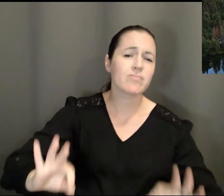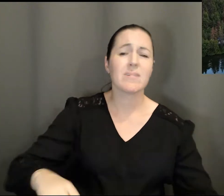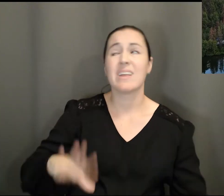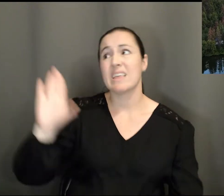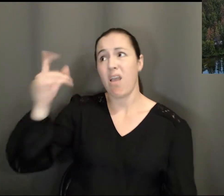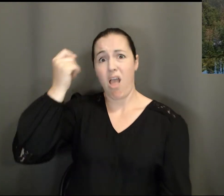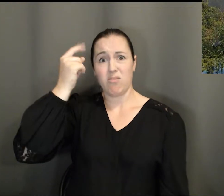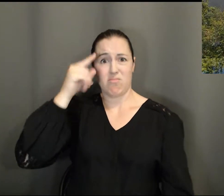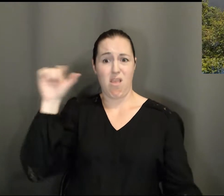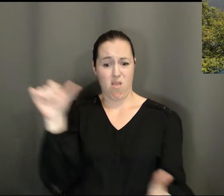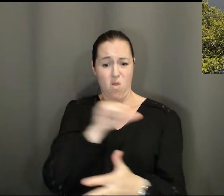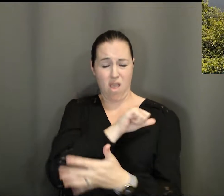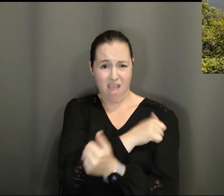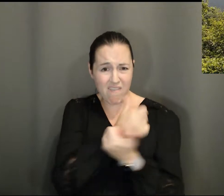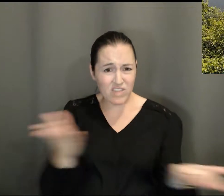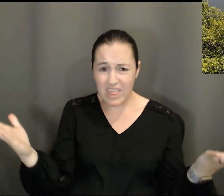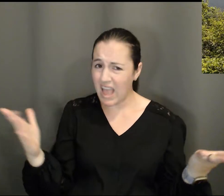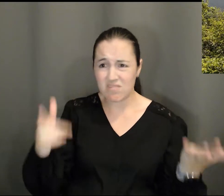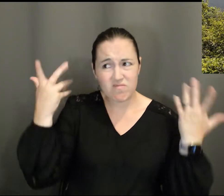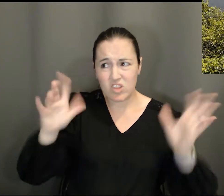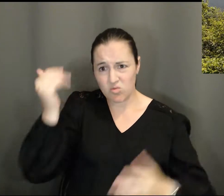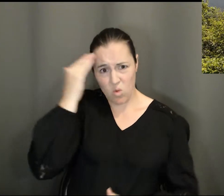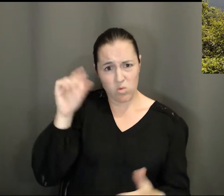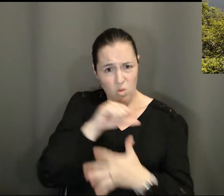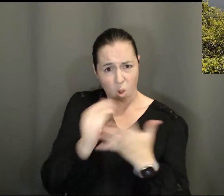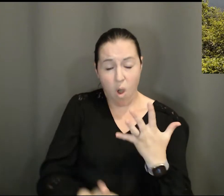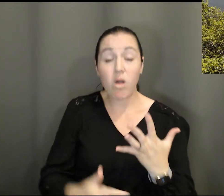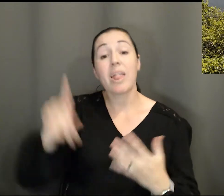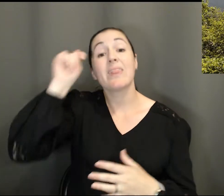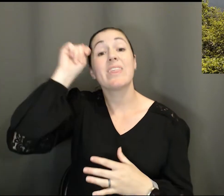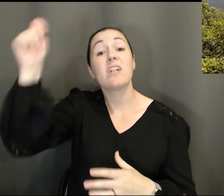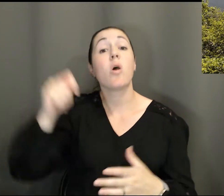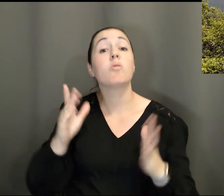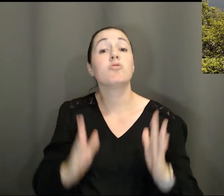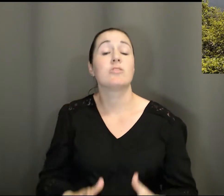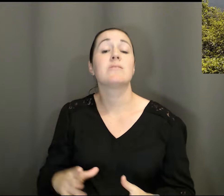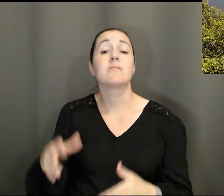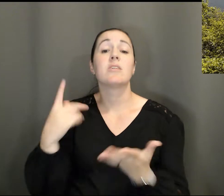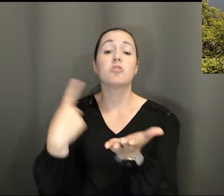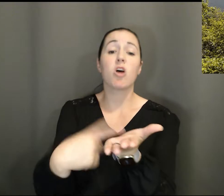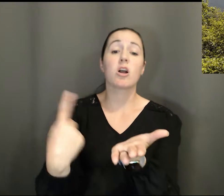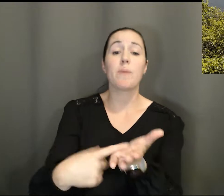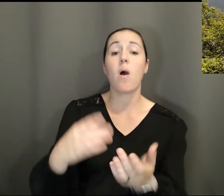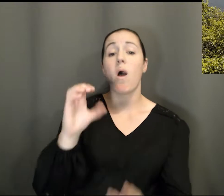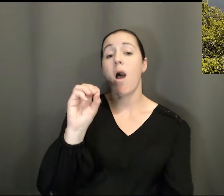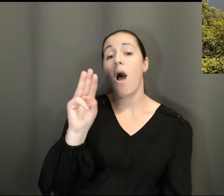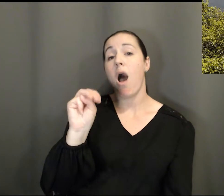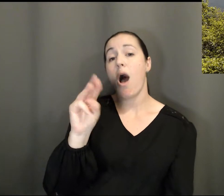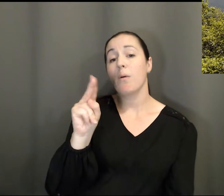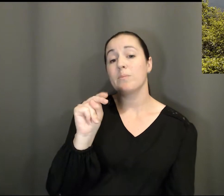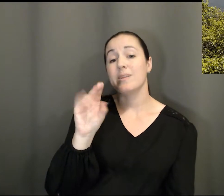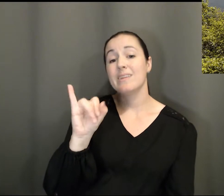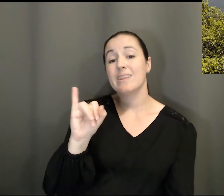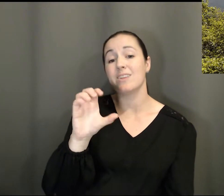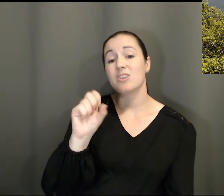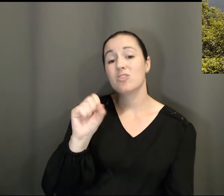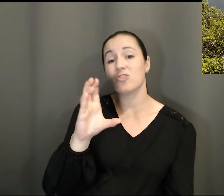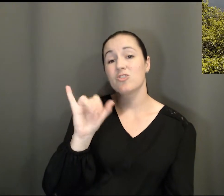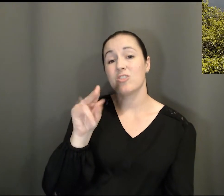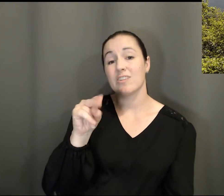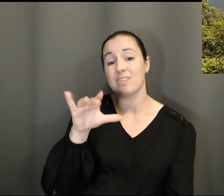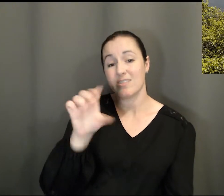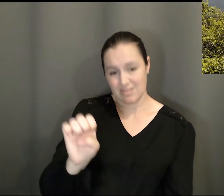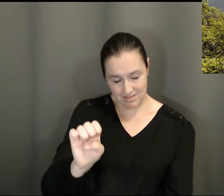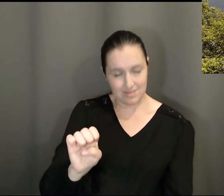all-knowing. For God, there are no mysteries. Listen, He's never confused. He's never perplexed. He's never caught